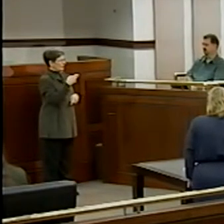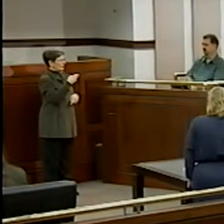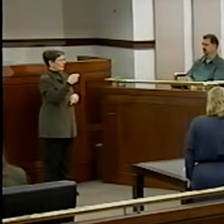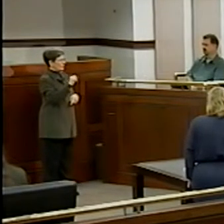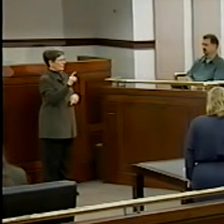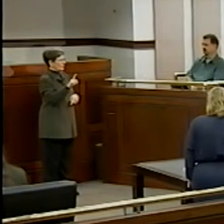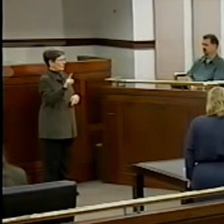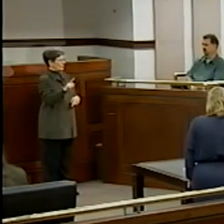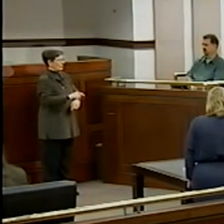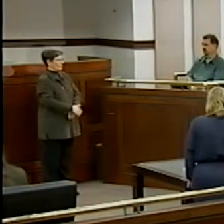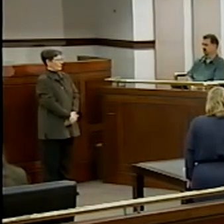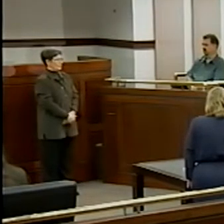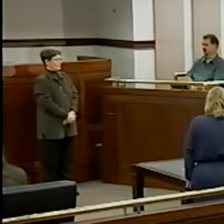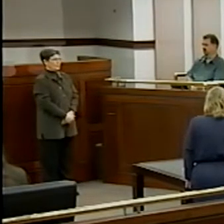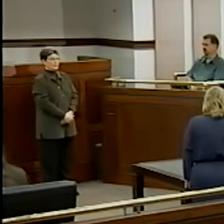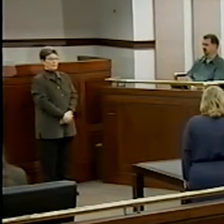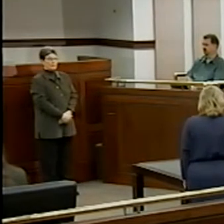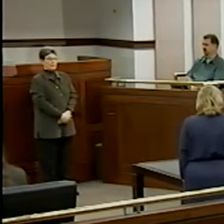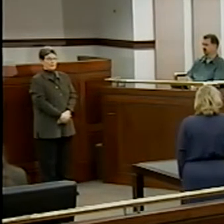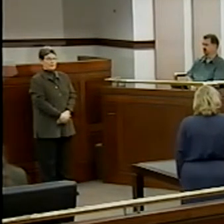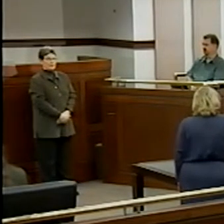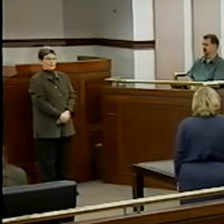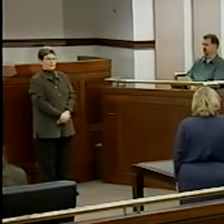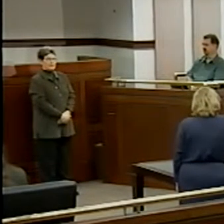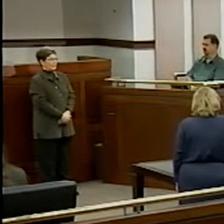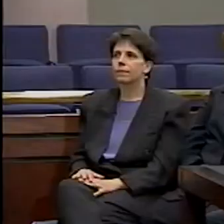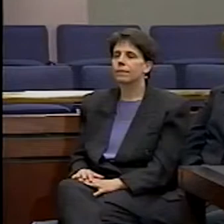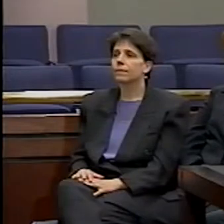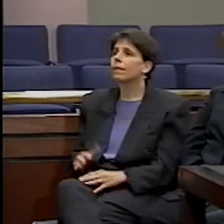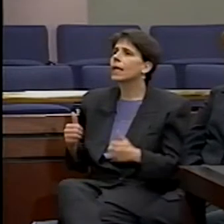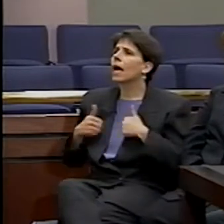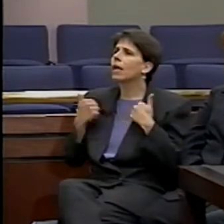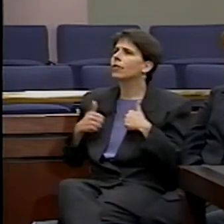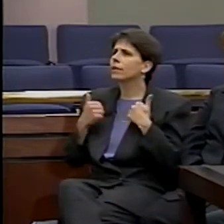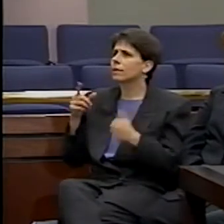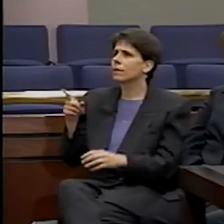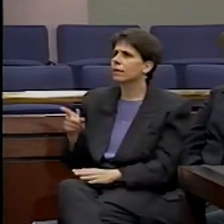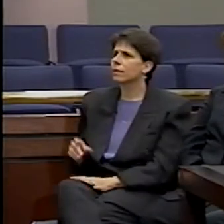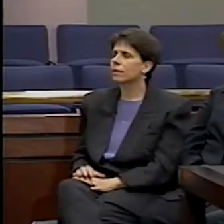My name is Scott Hall. And what is your address?